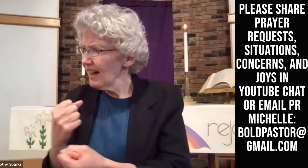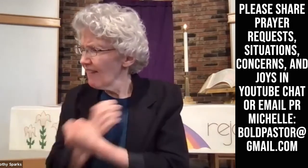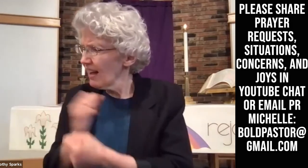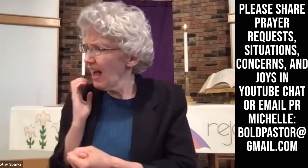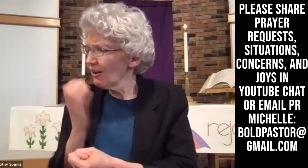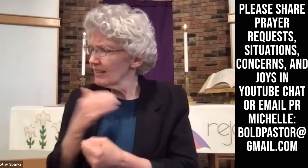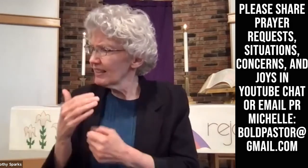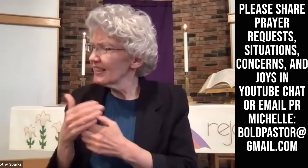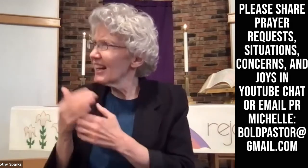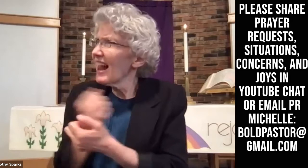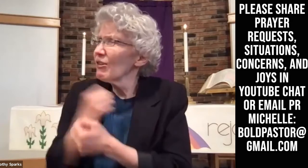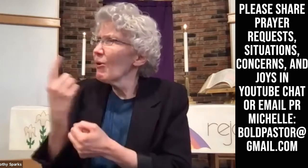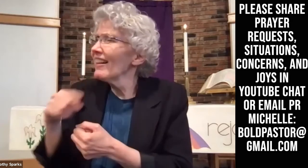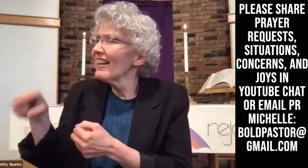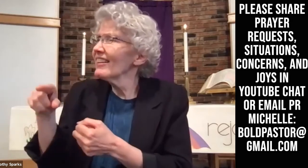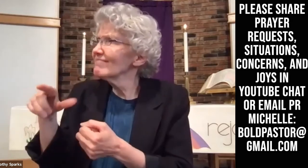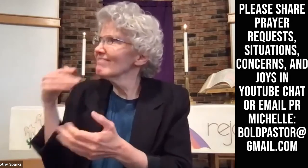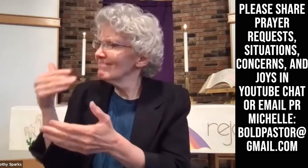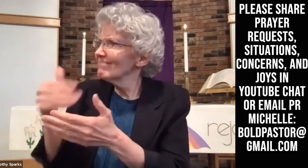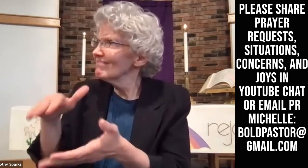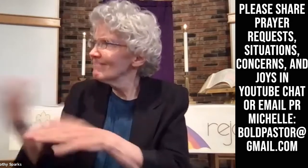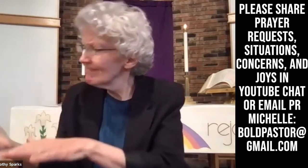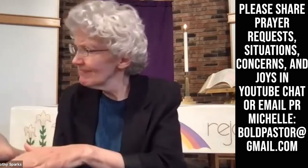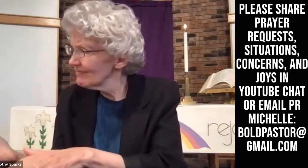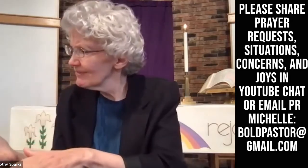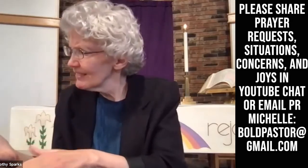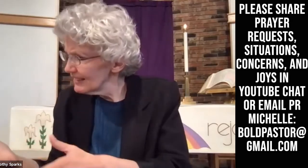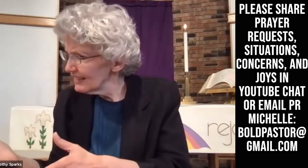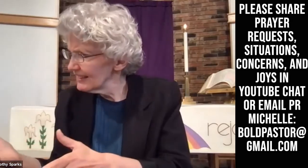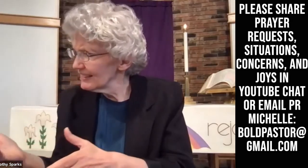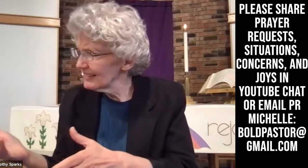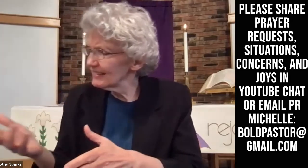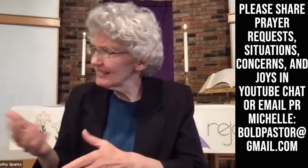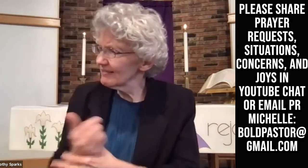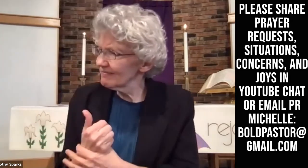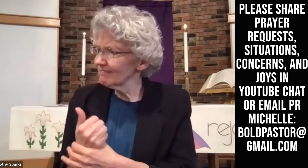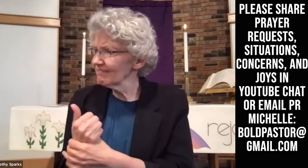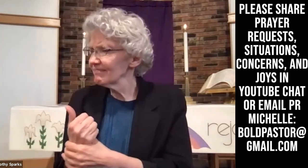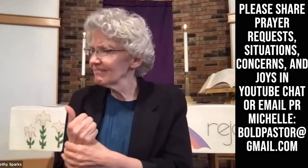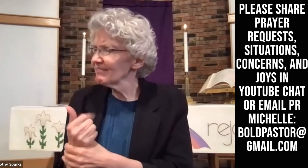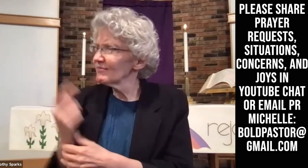Whenever we or our loved ones encounter death,